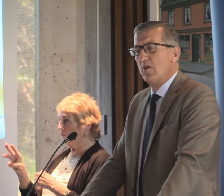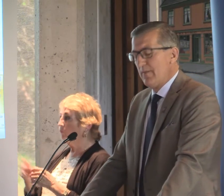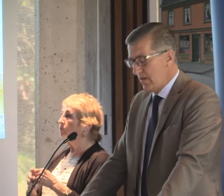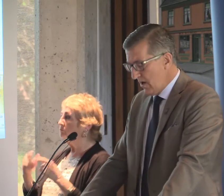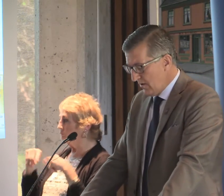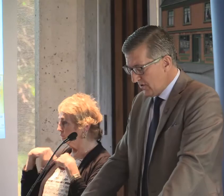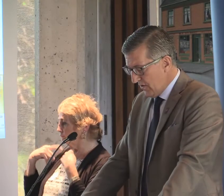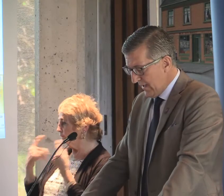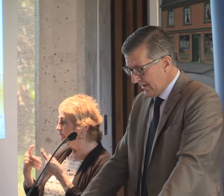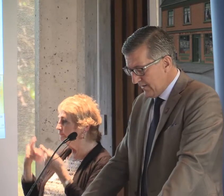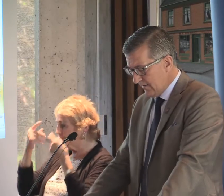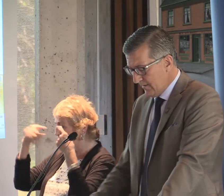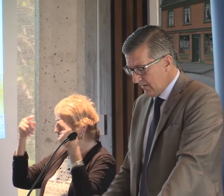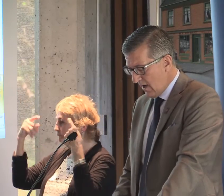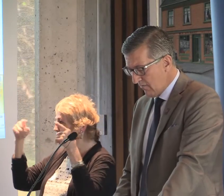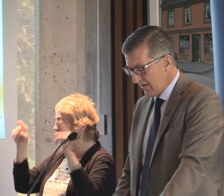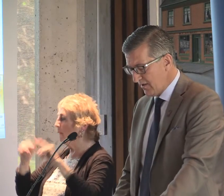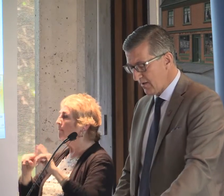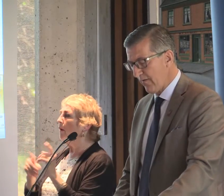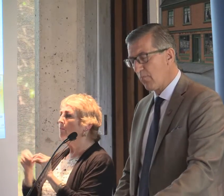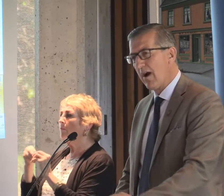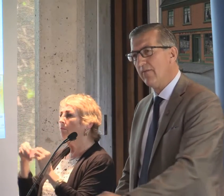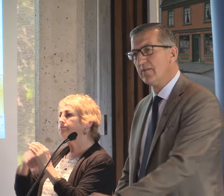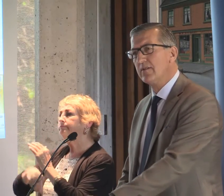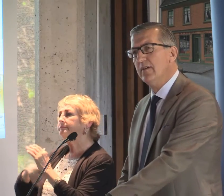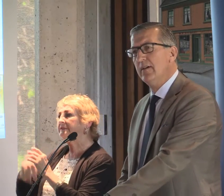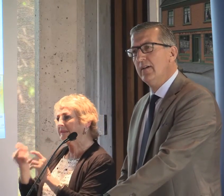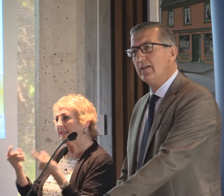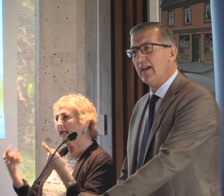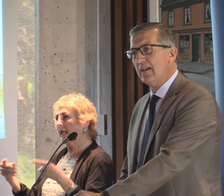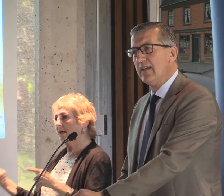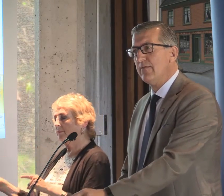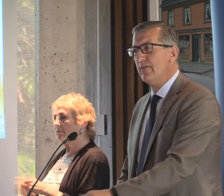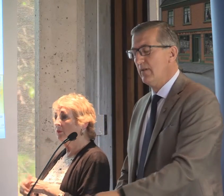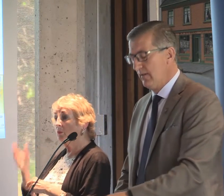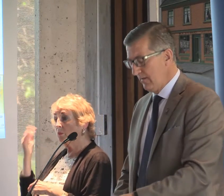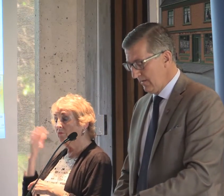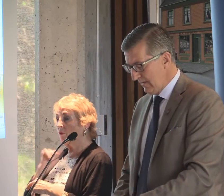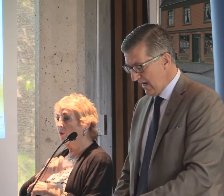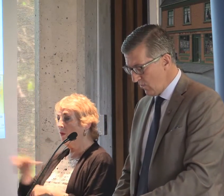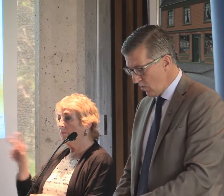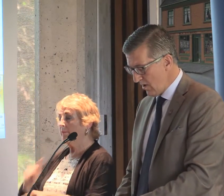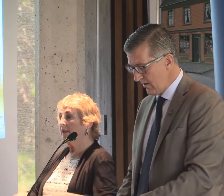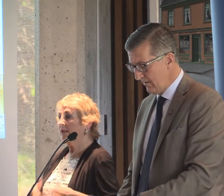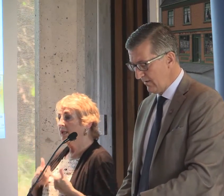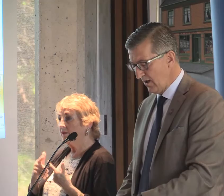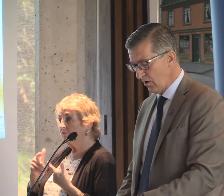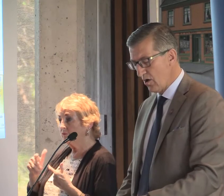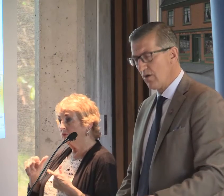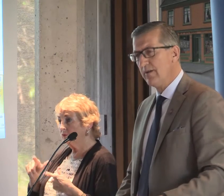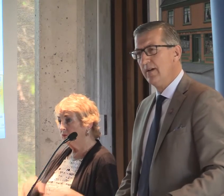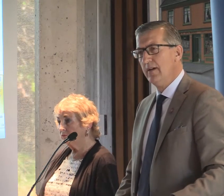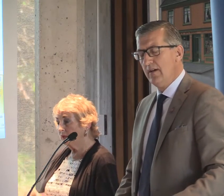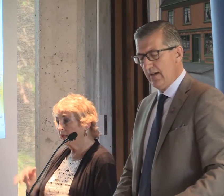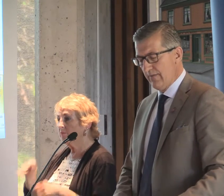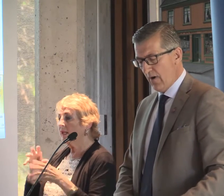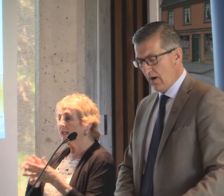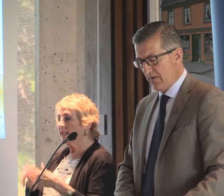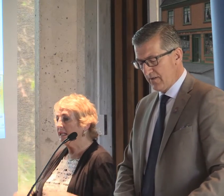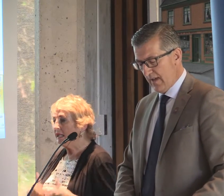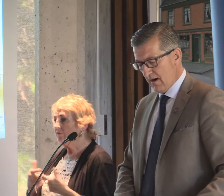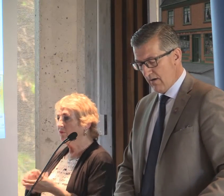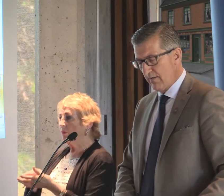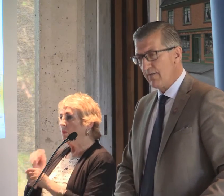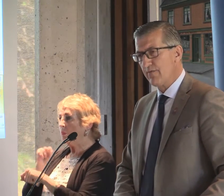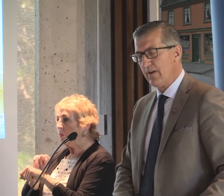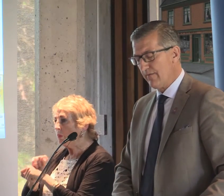much more to be done so that all residents of our province can live, can work, and can learn in